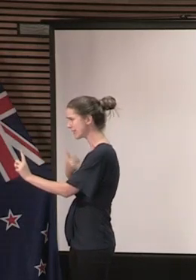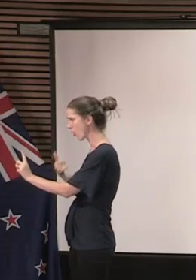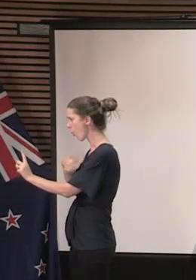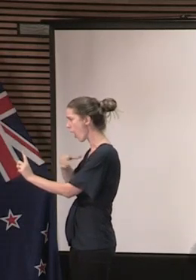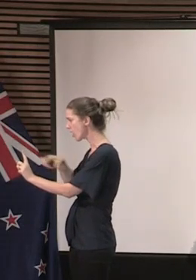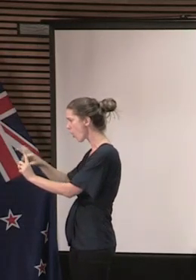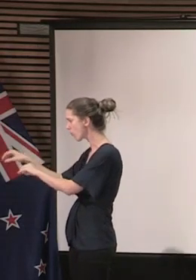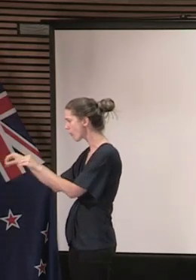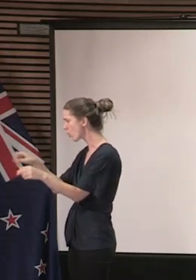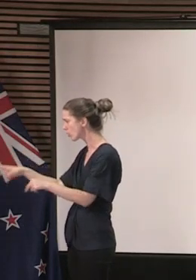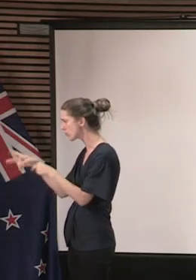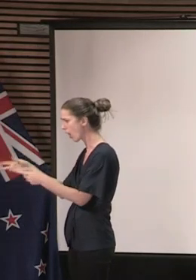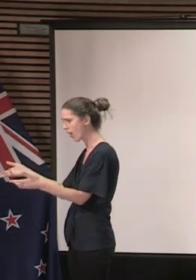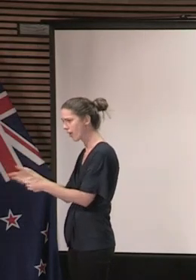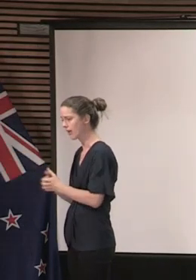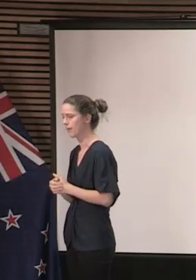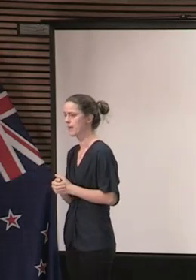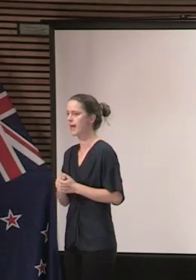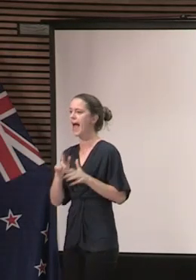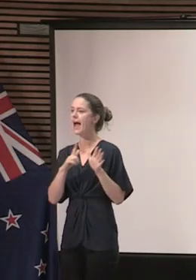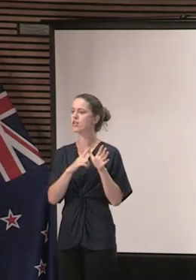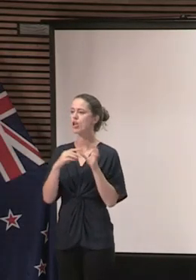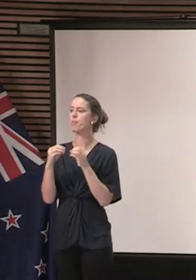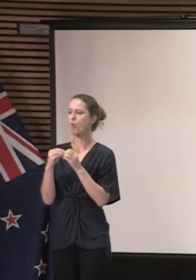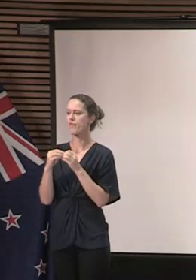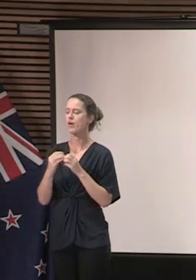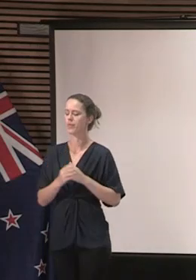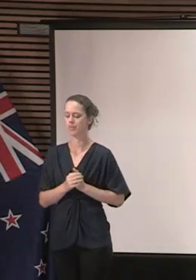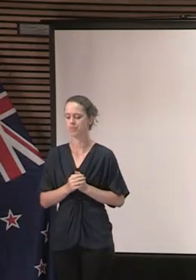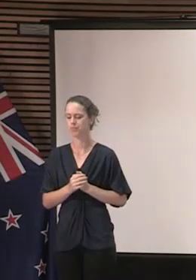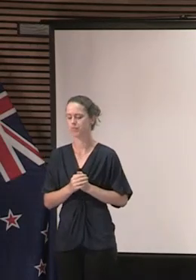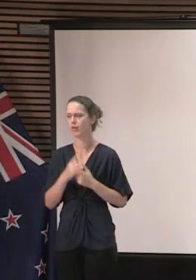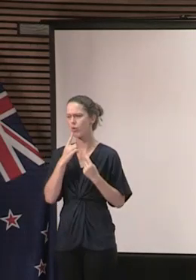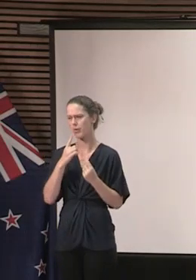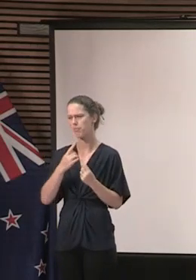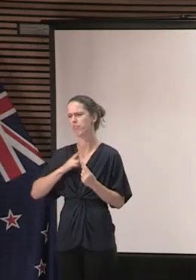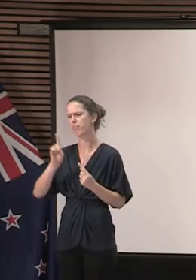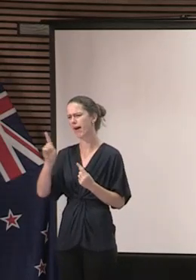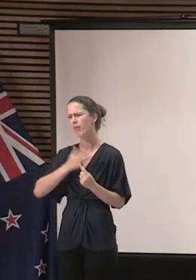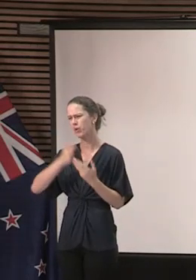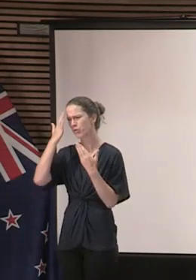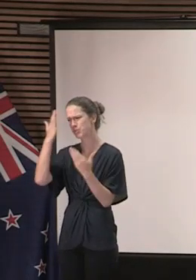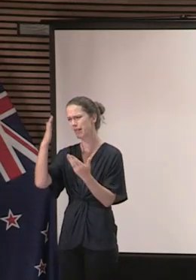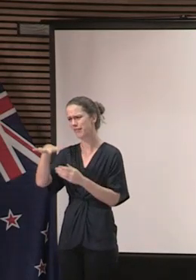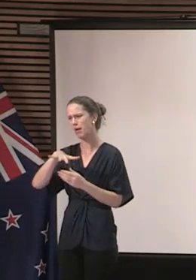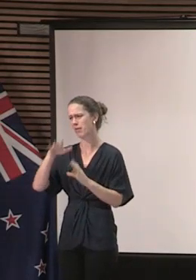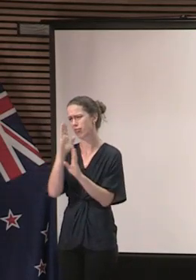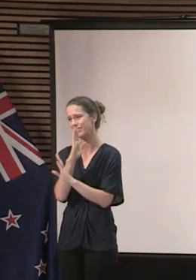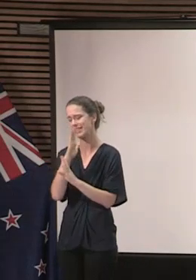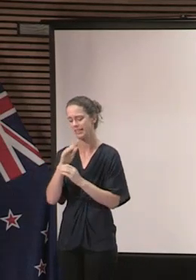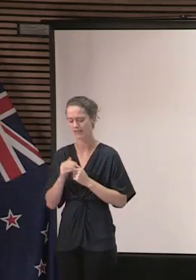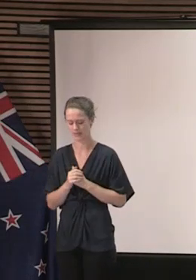hospital? So I'll just make some broad comments about that, because I do want to respect the family's privacy here.